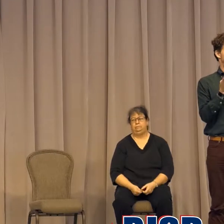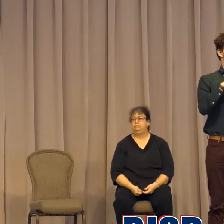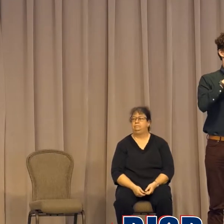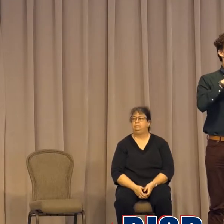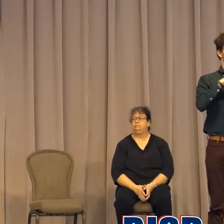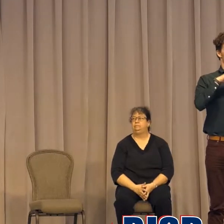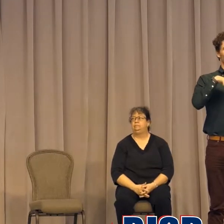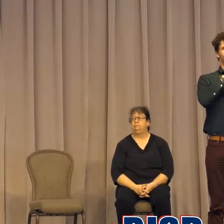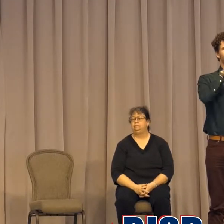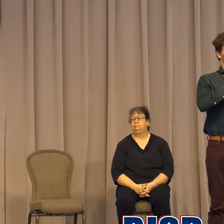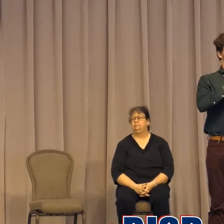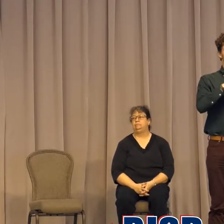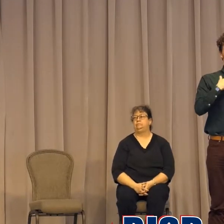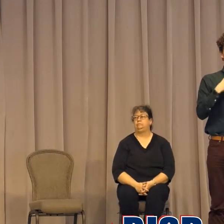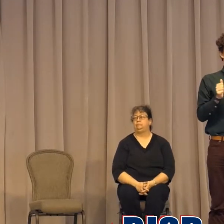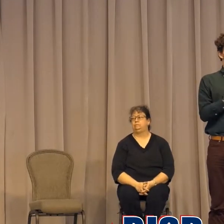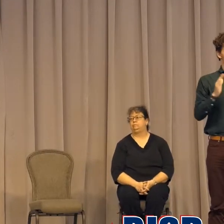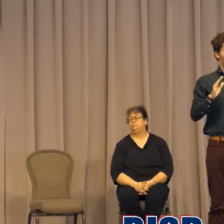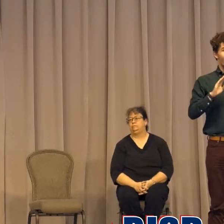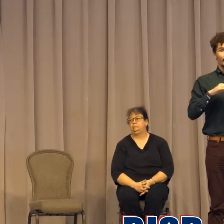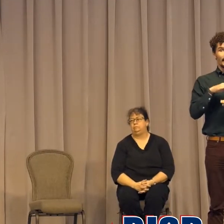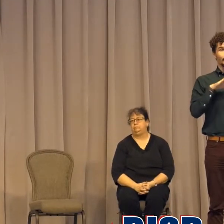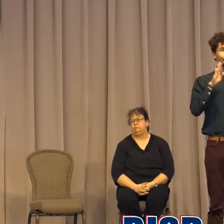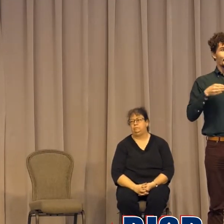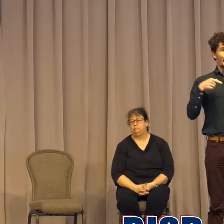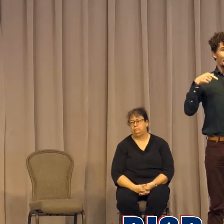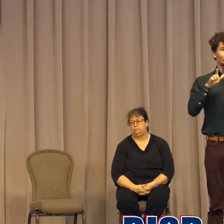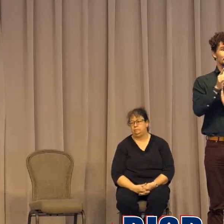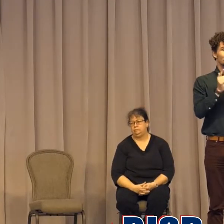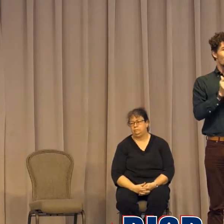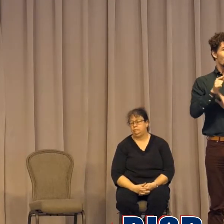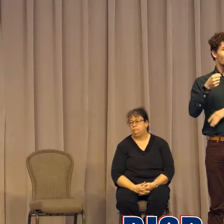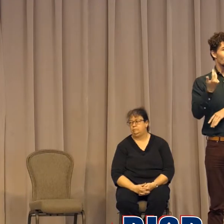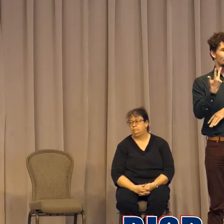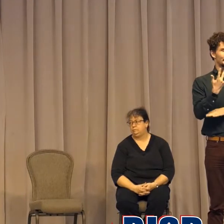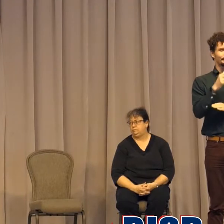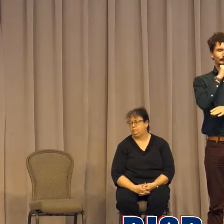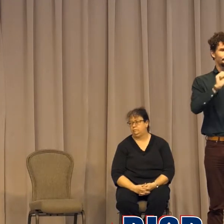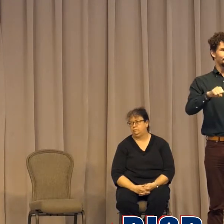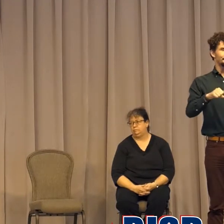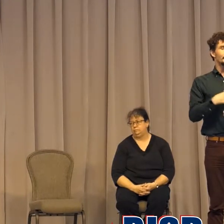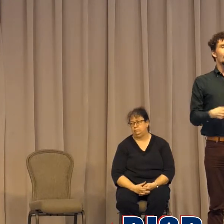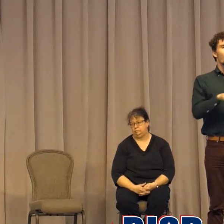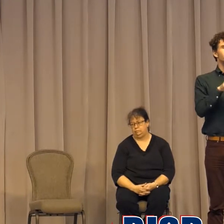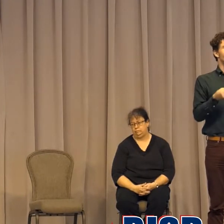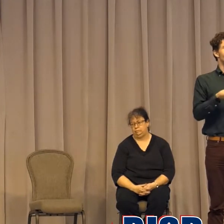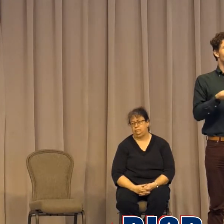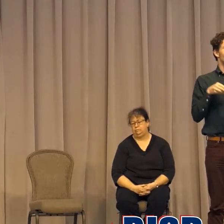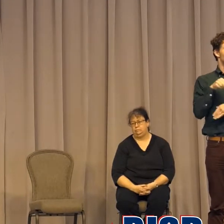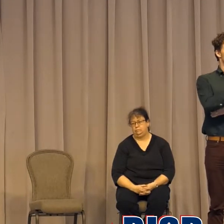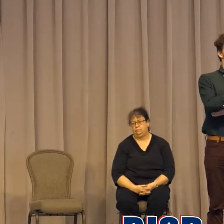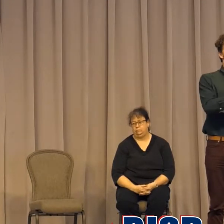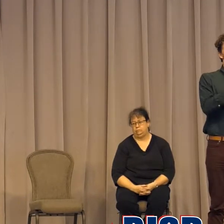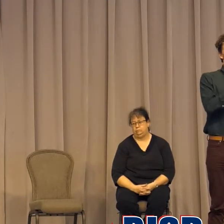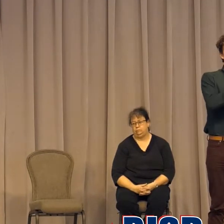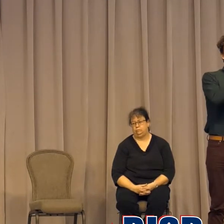been possible without House Bill 3. House Bill 3 also funds career and technical education for